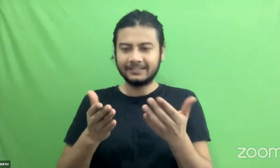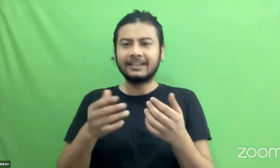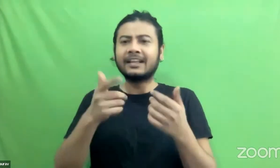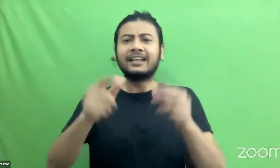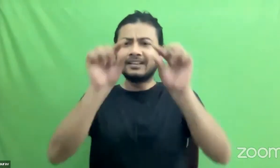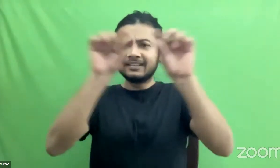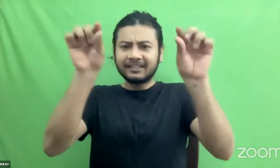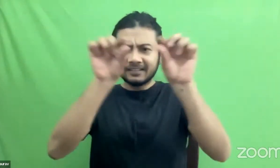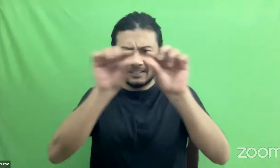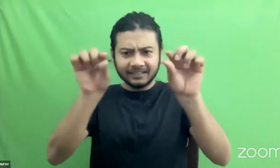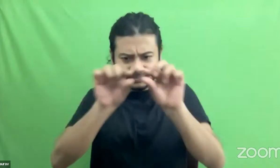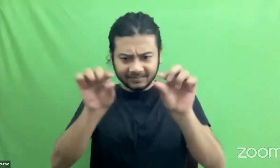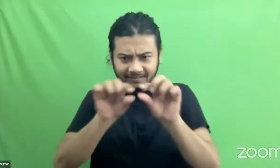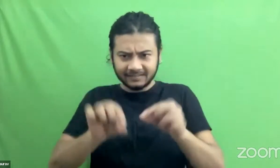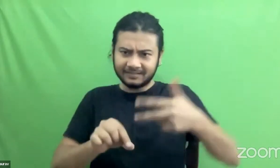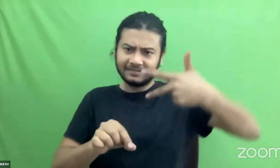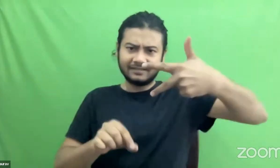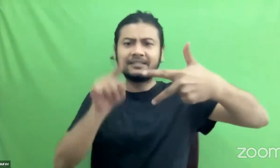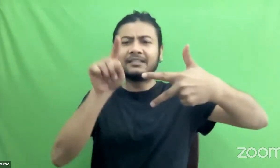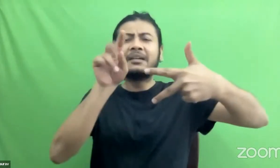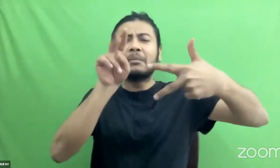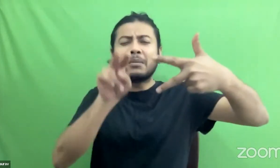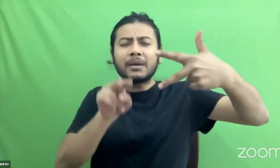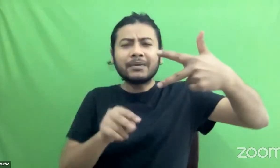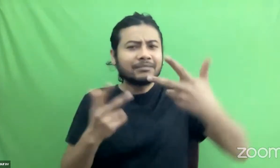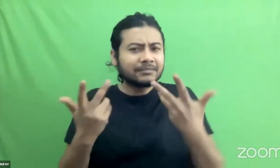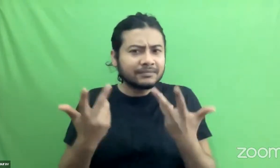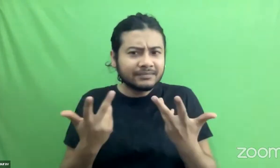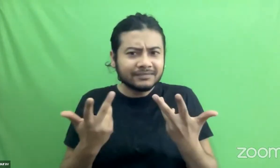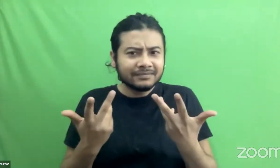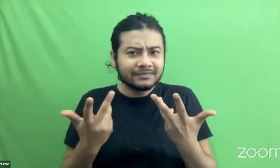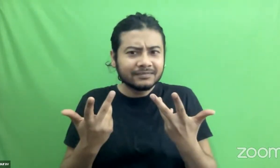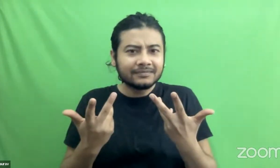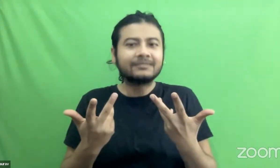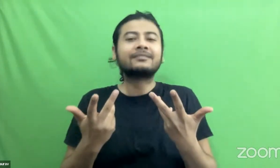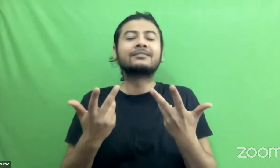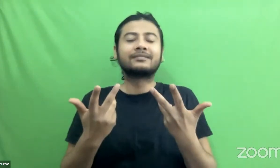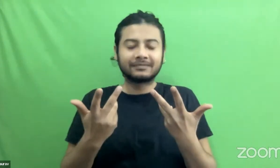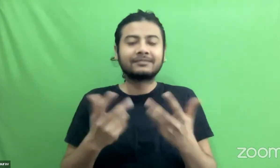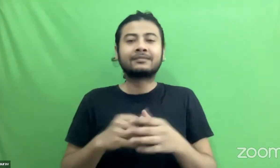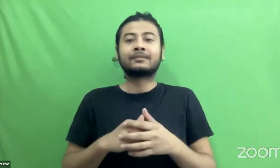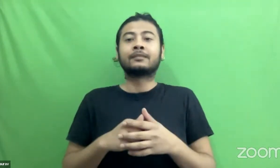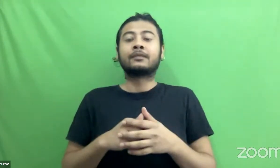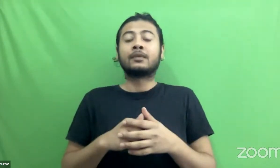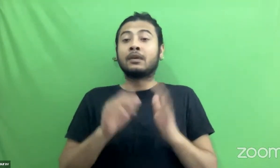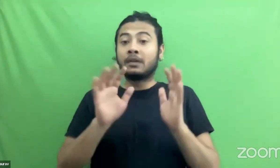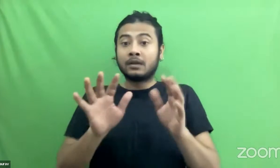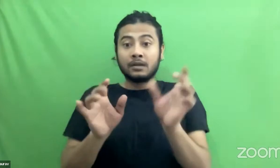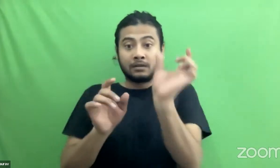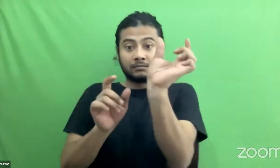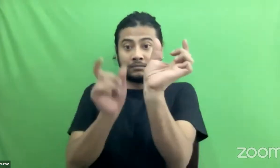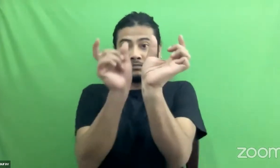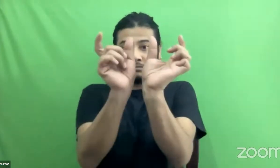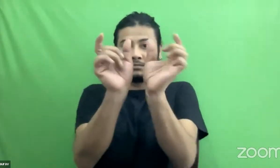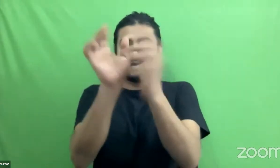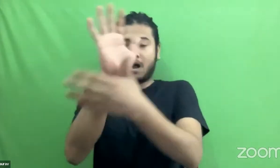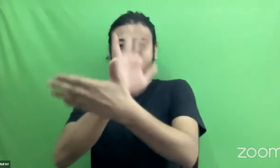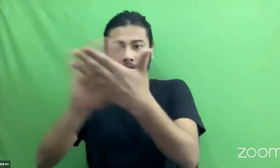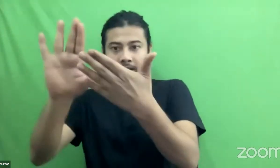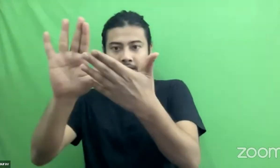mantra? The meaning of this mantra is that in this mantra, actually, we are calling out the